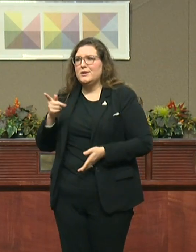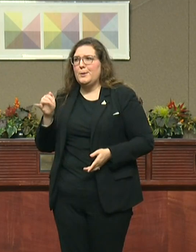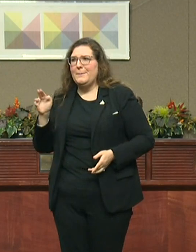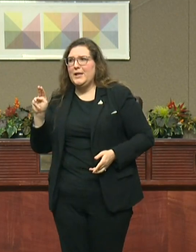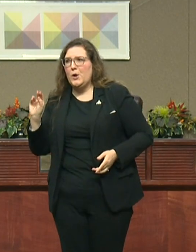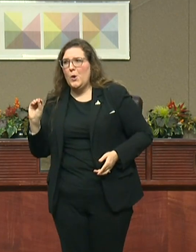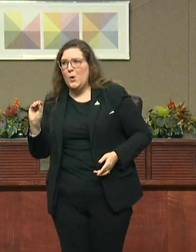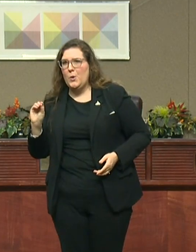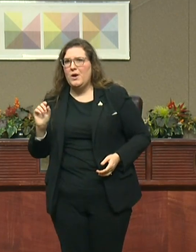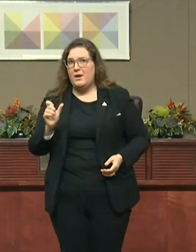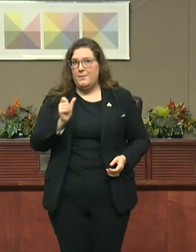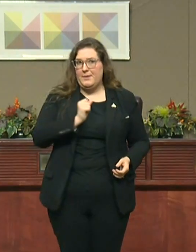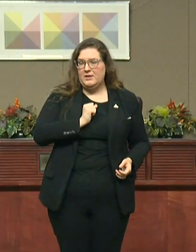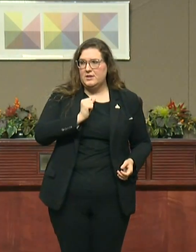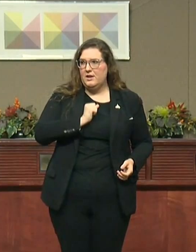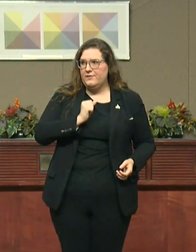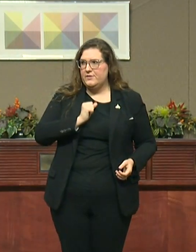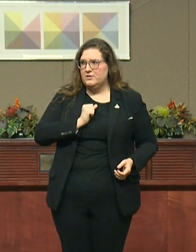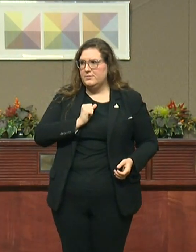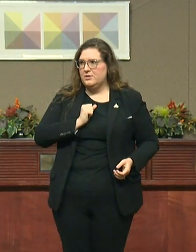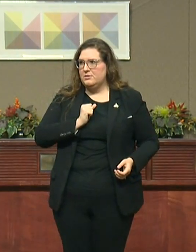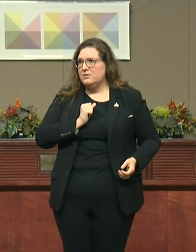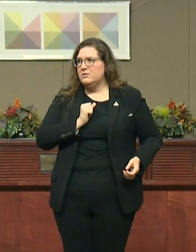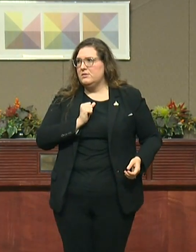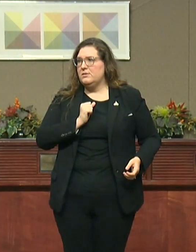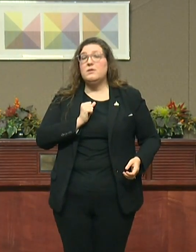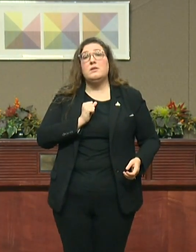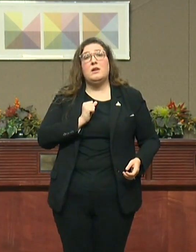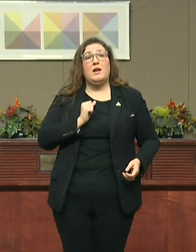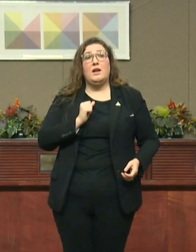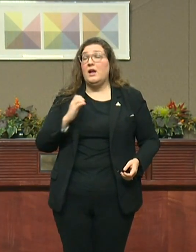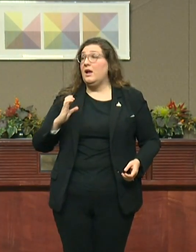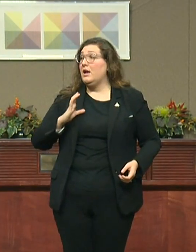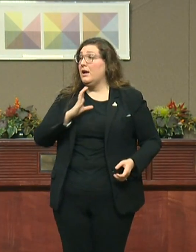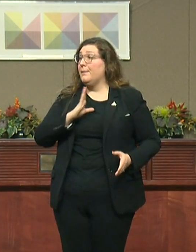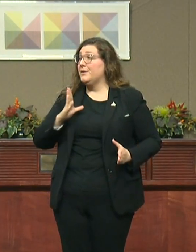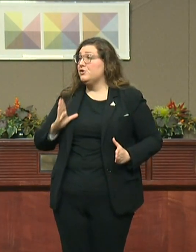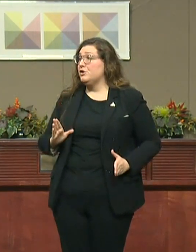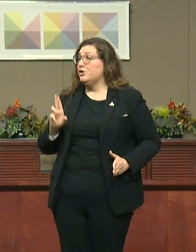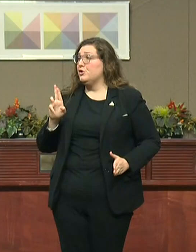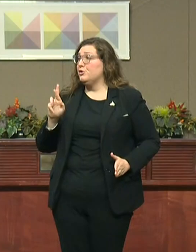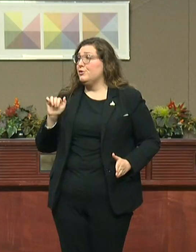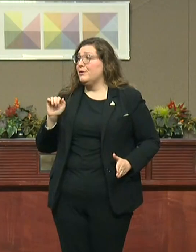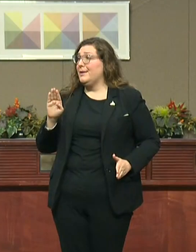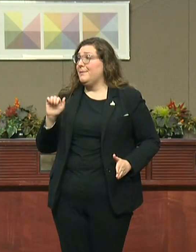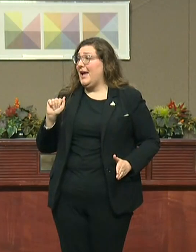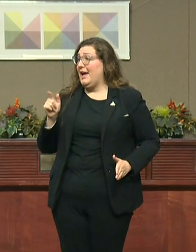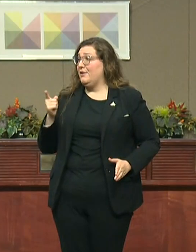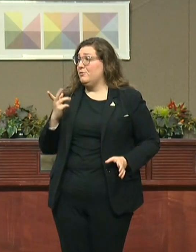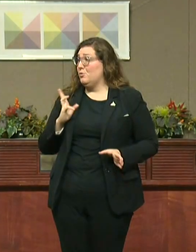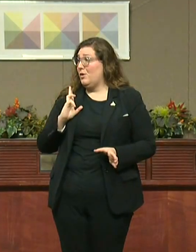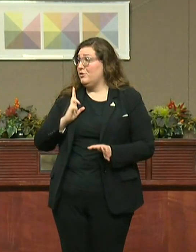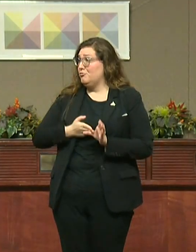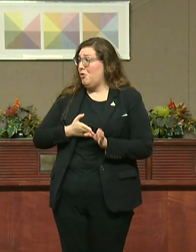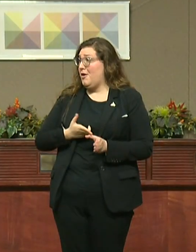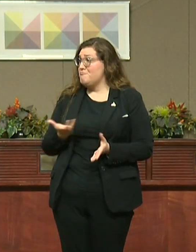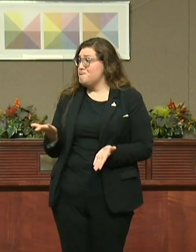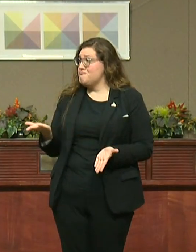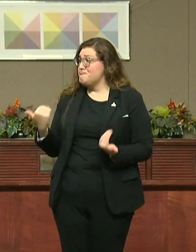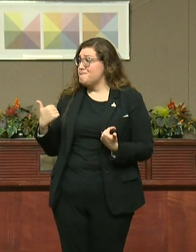and Commissioner Uribe, if you at some point want to join us, you can join us as